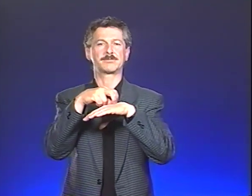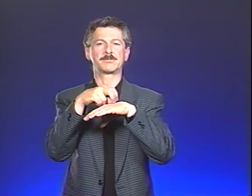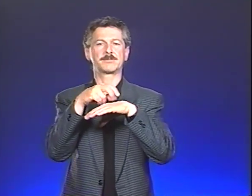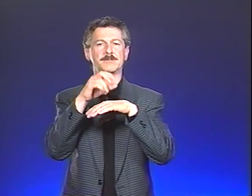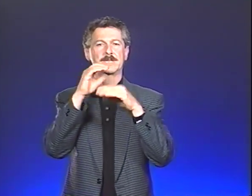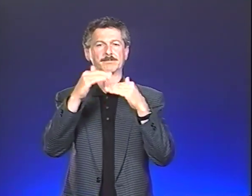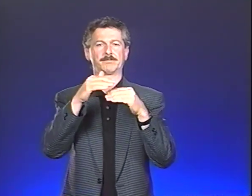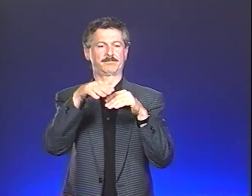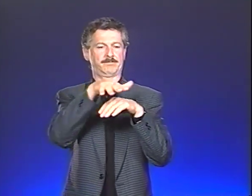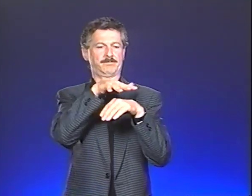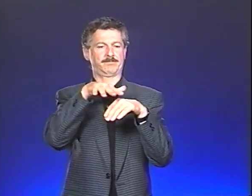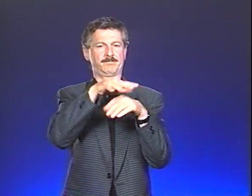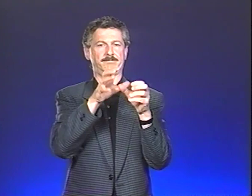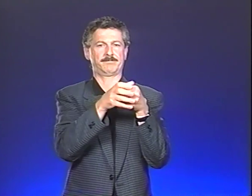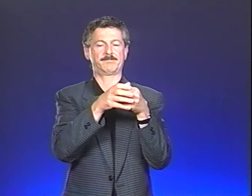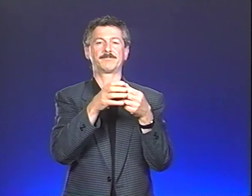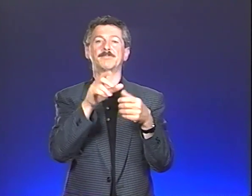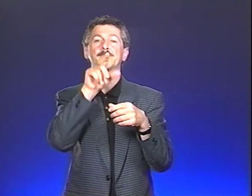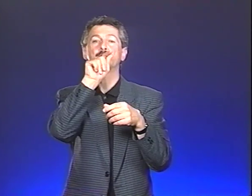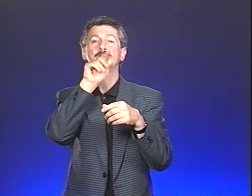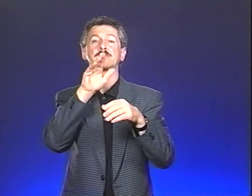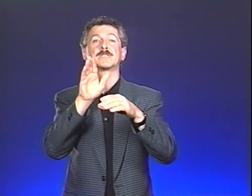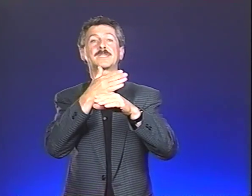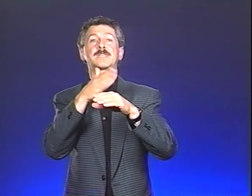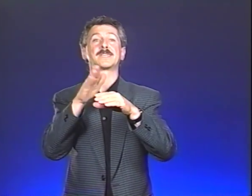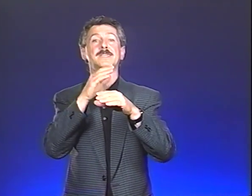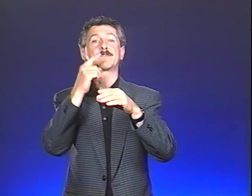These other communication systems are much more limited.